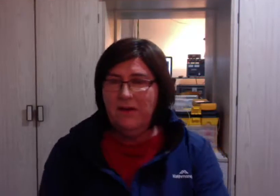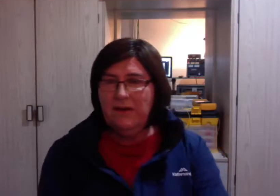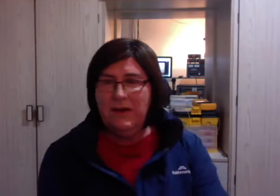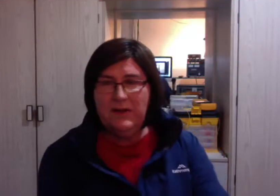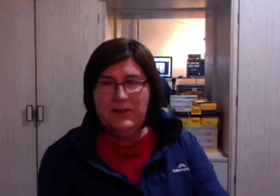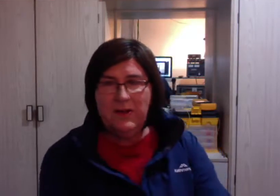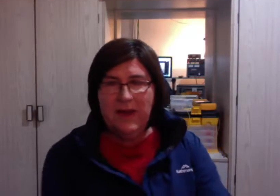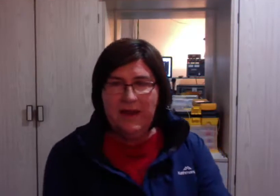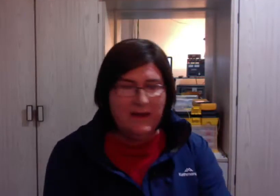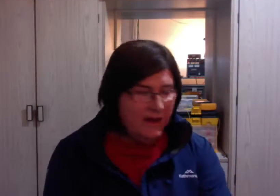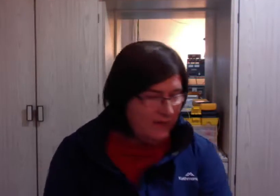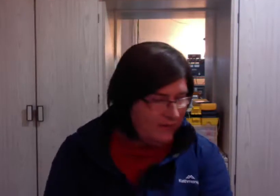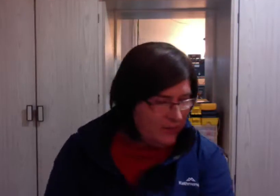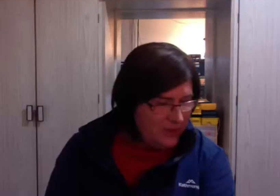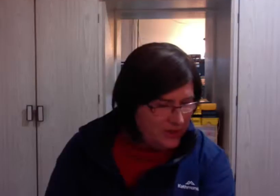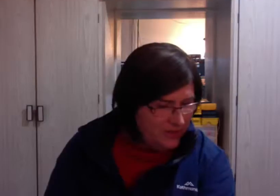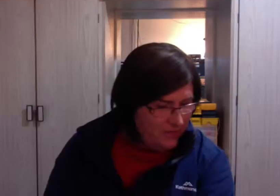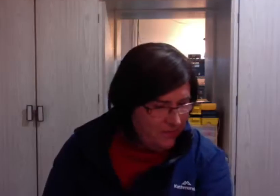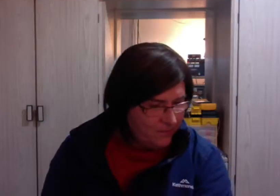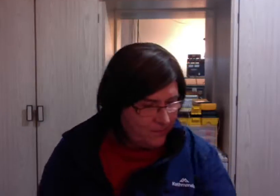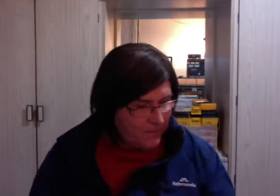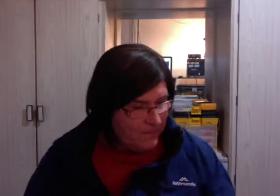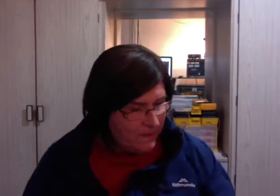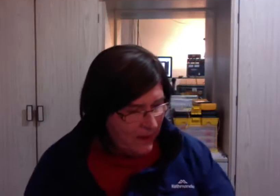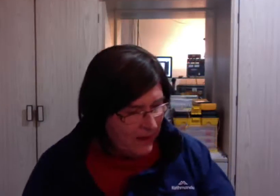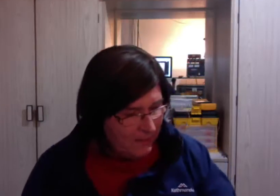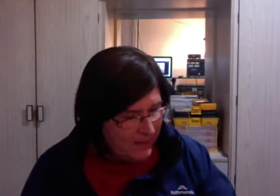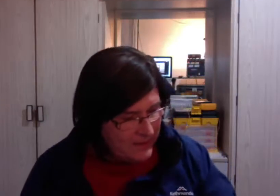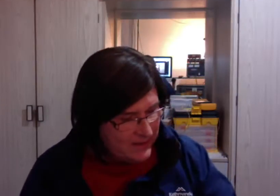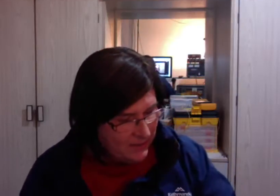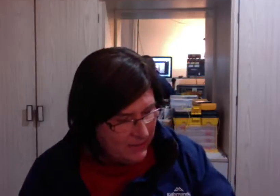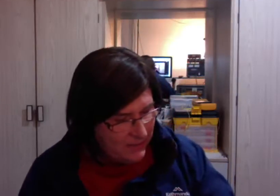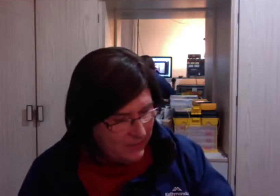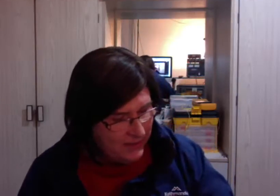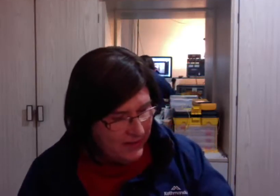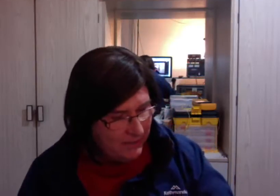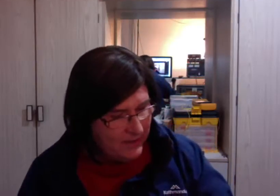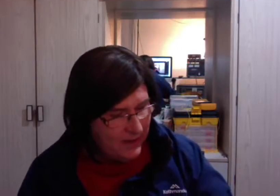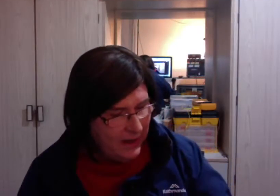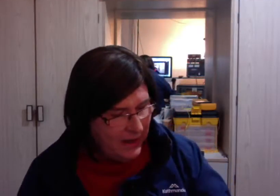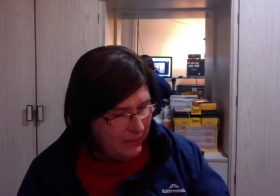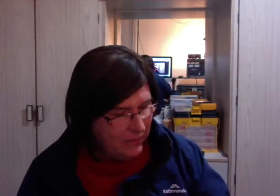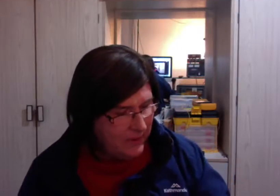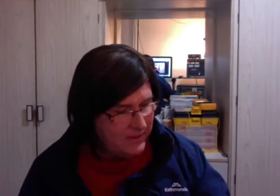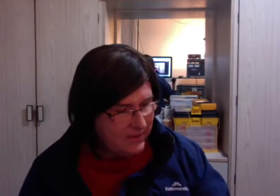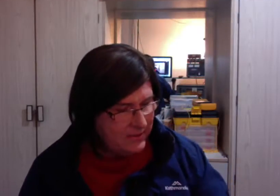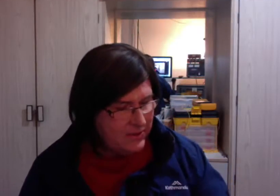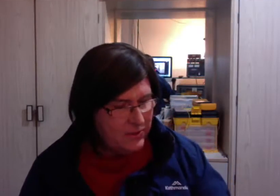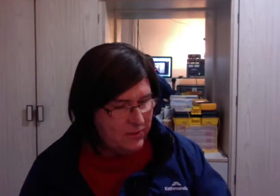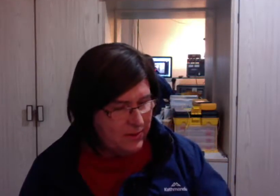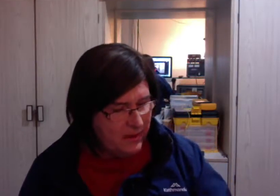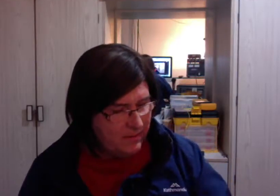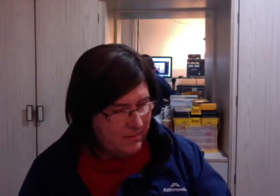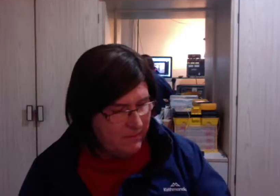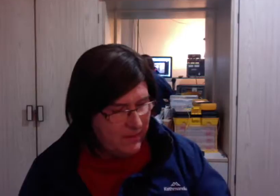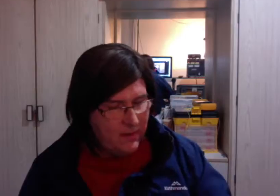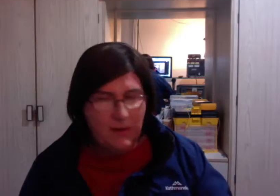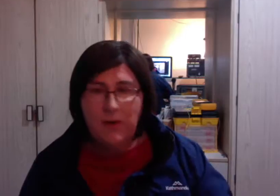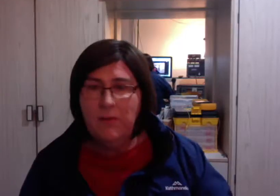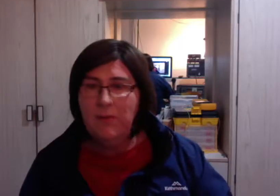you know, just go ahead and ask us a question. Maybe something to do with setting up your car, or maybe something to do with one